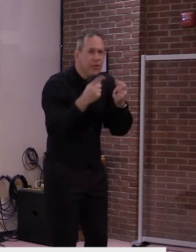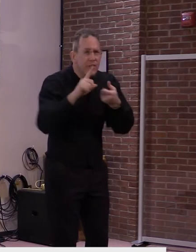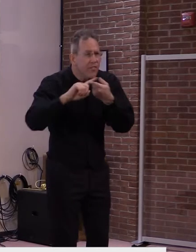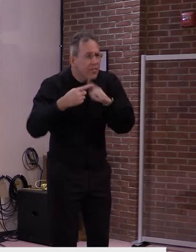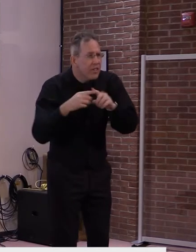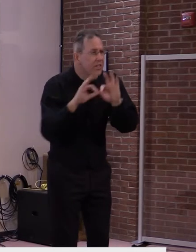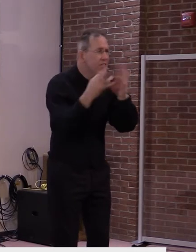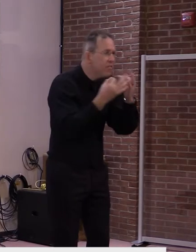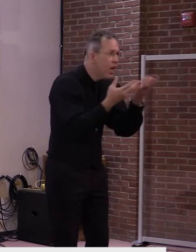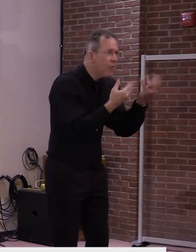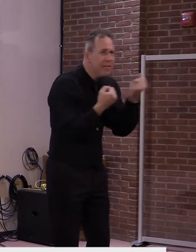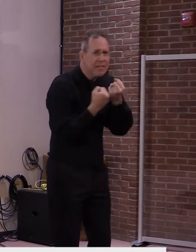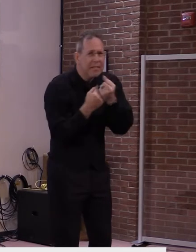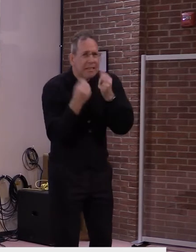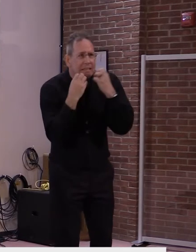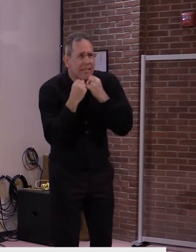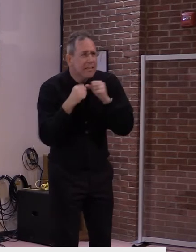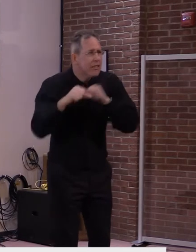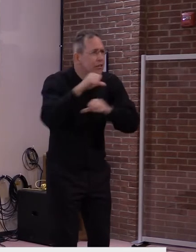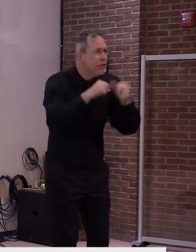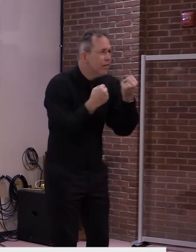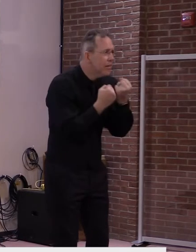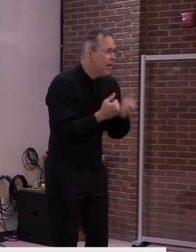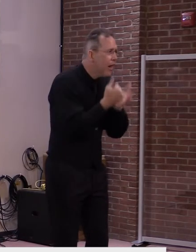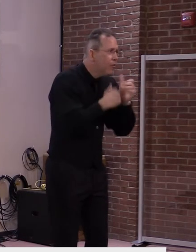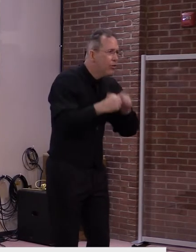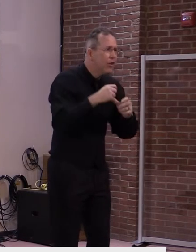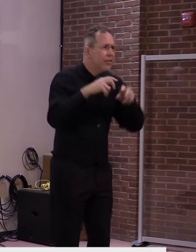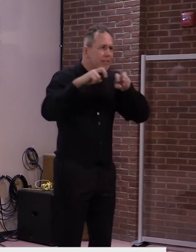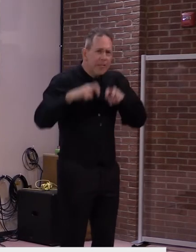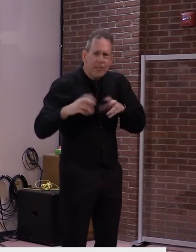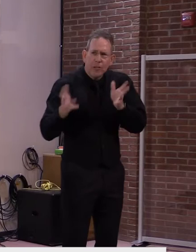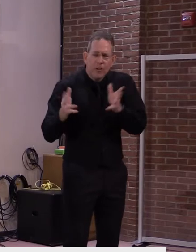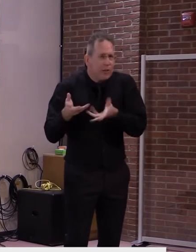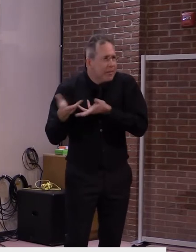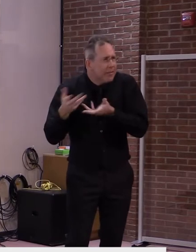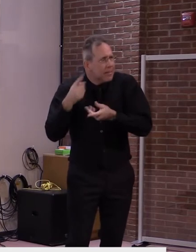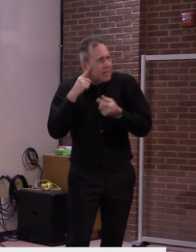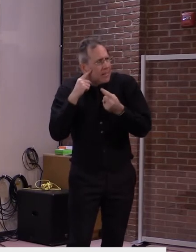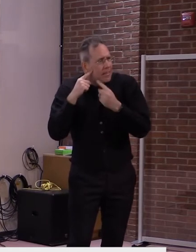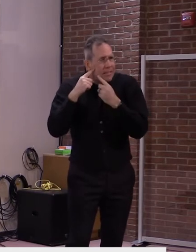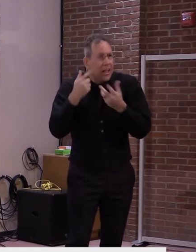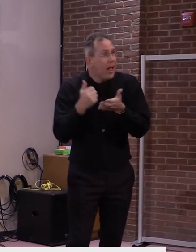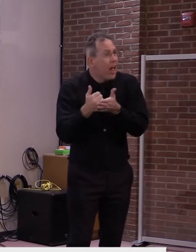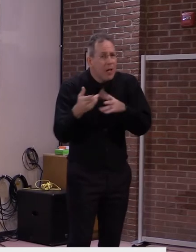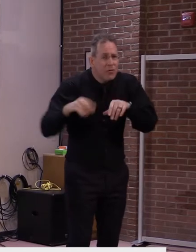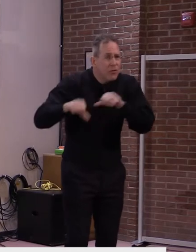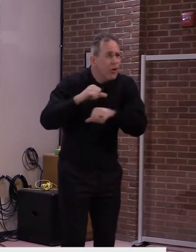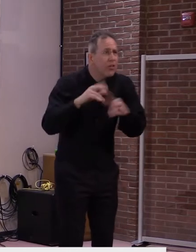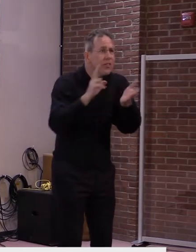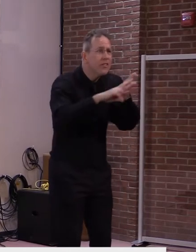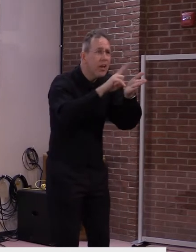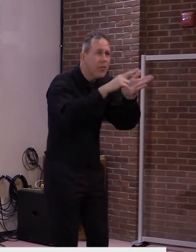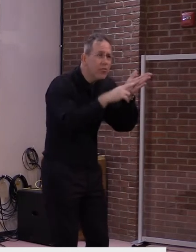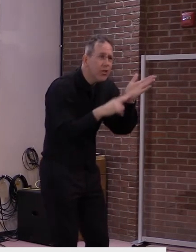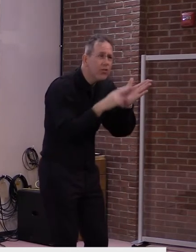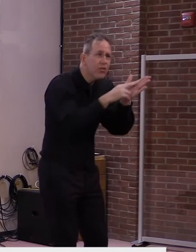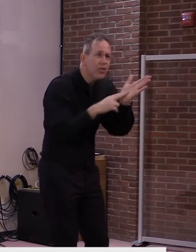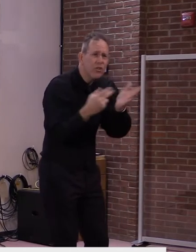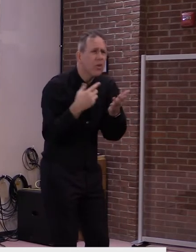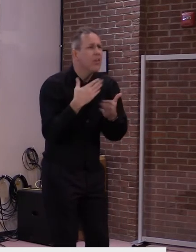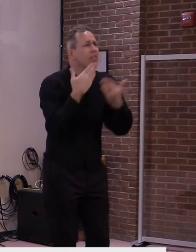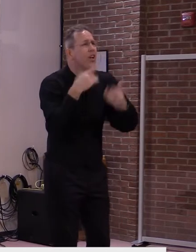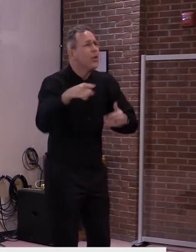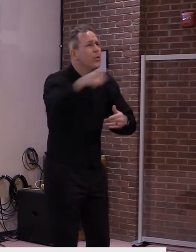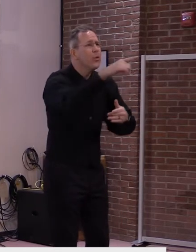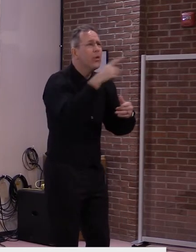those folks to get scheduled. I just have to say a big thank you to all of them. Again, it is important to